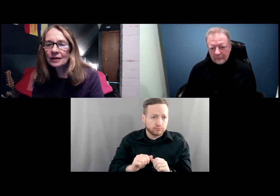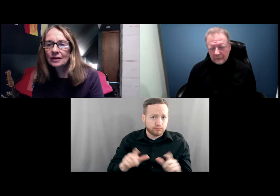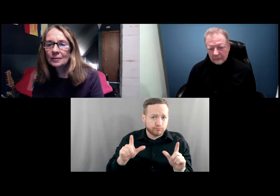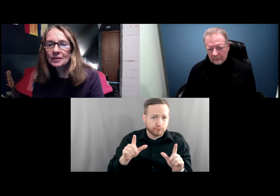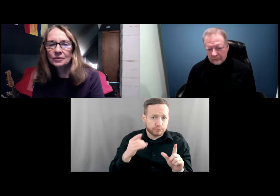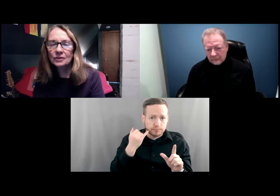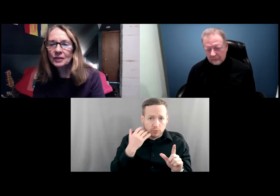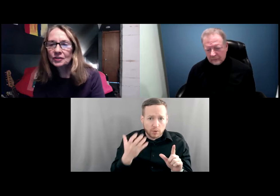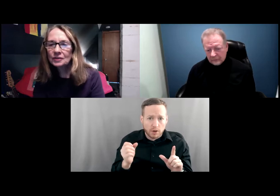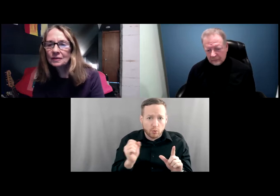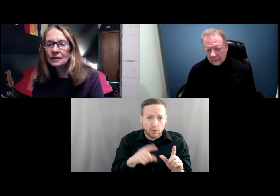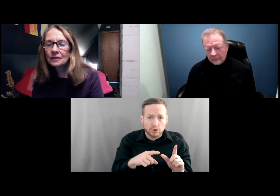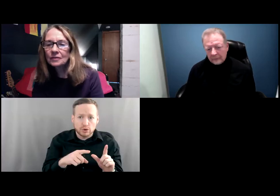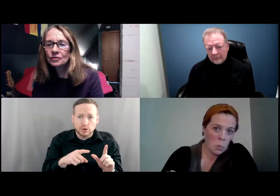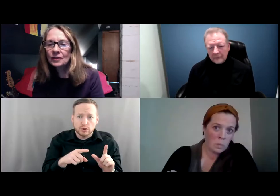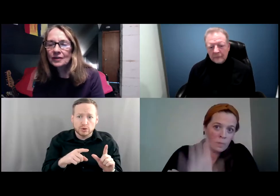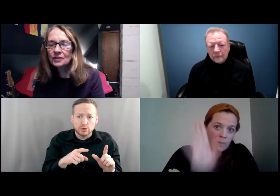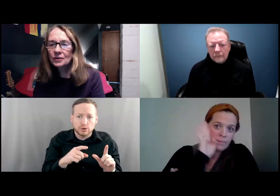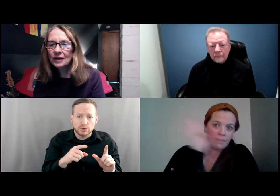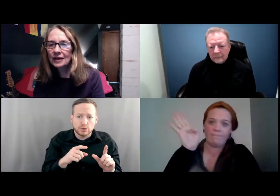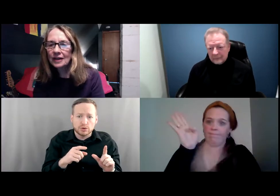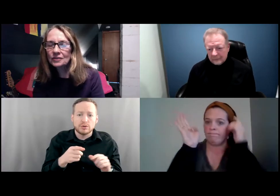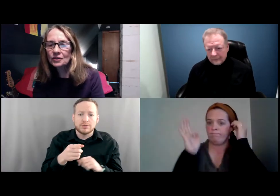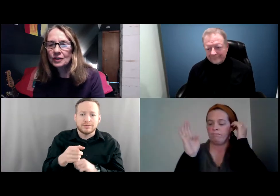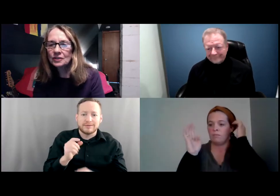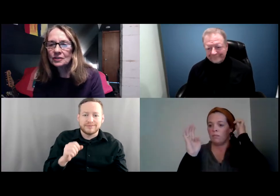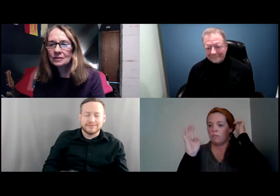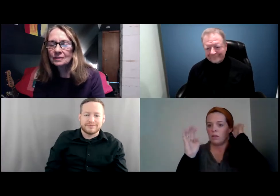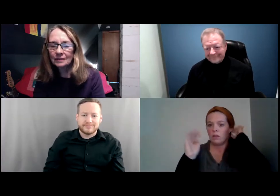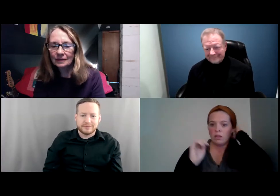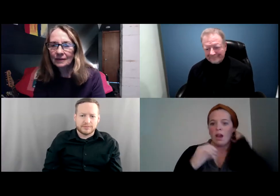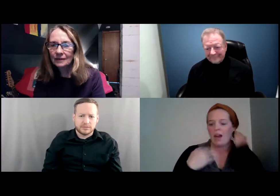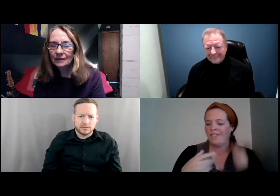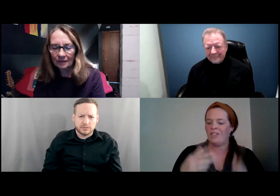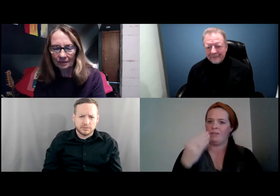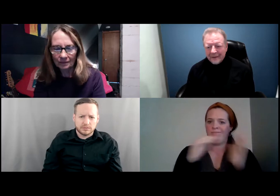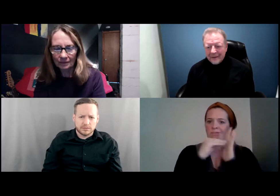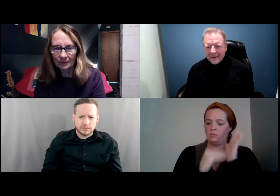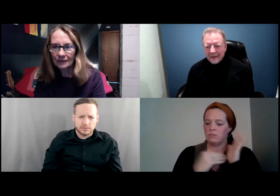had a comment or a question. If you'd like to go ahead and ask your question.